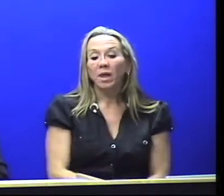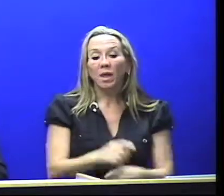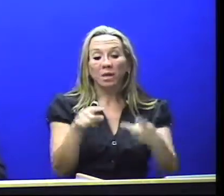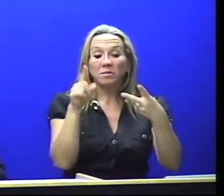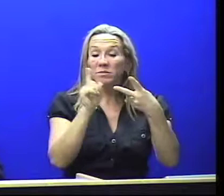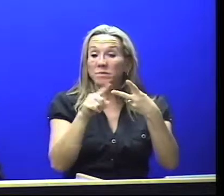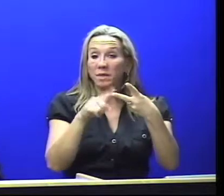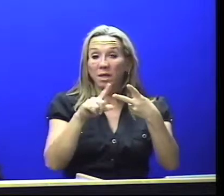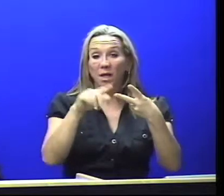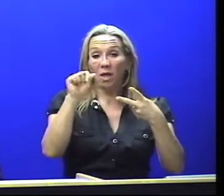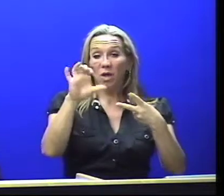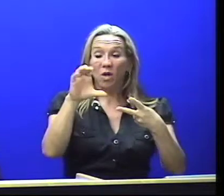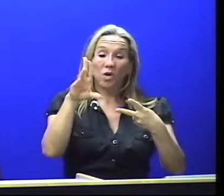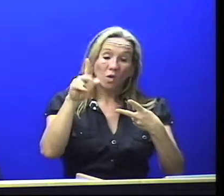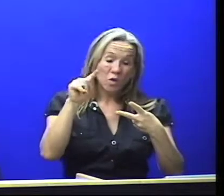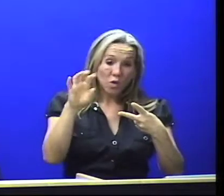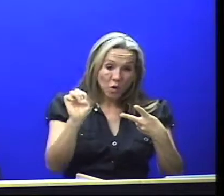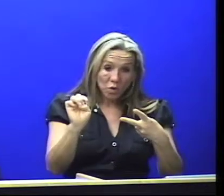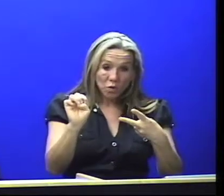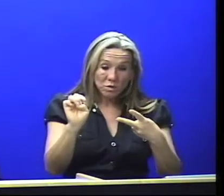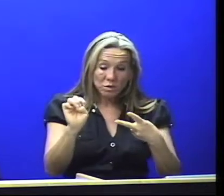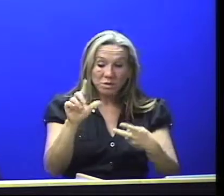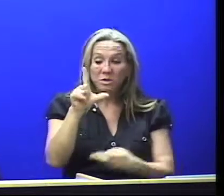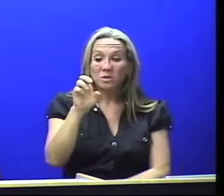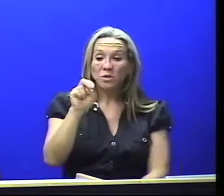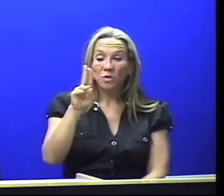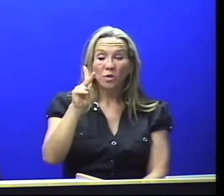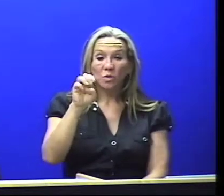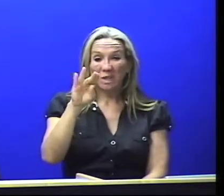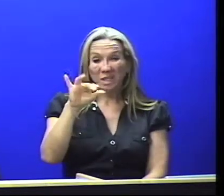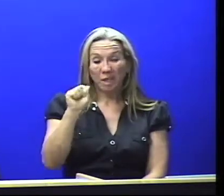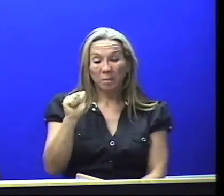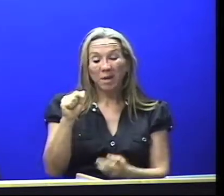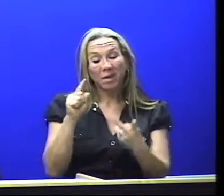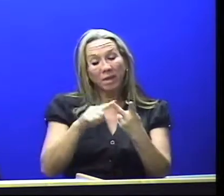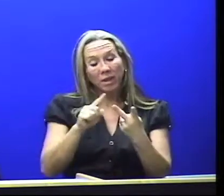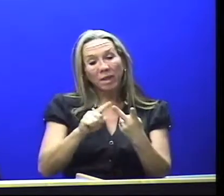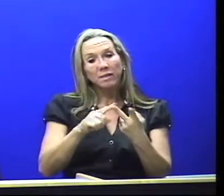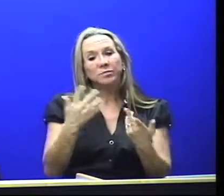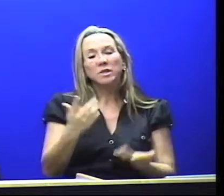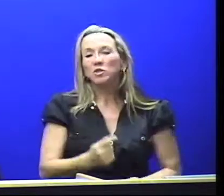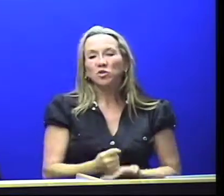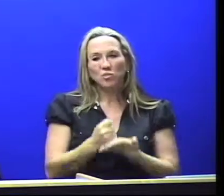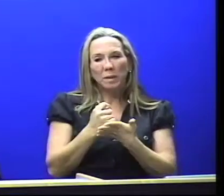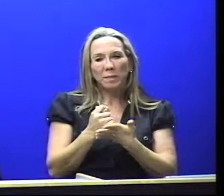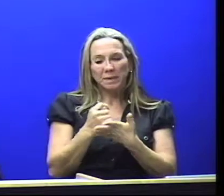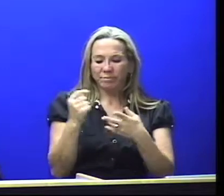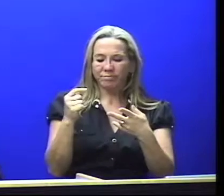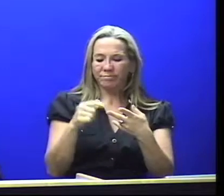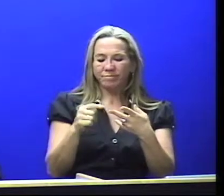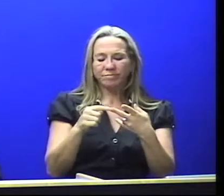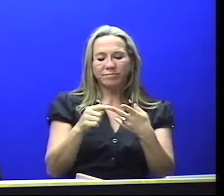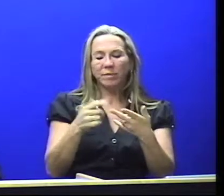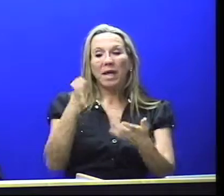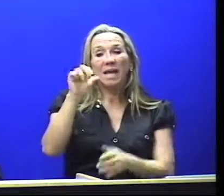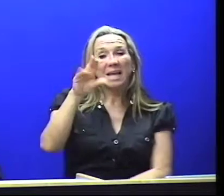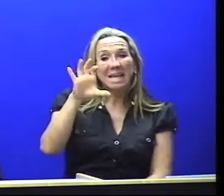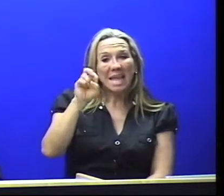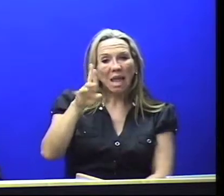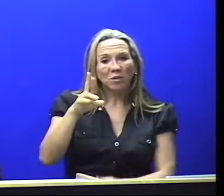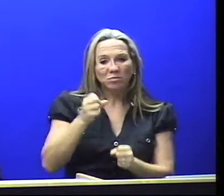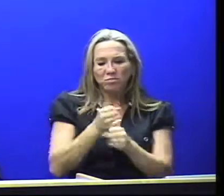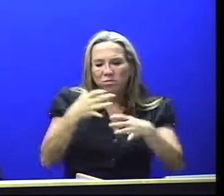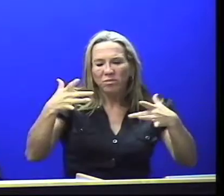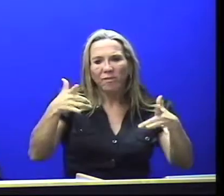leukemia, unfortunately, because the treatment, because the cancer cells are growing so